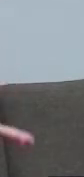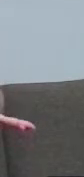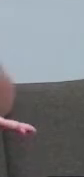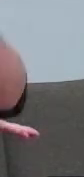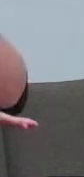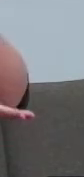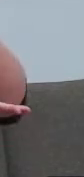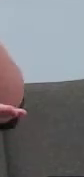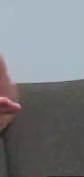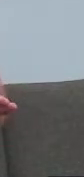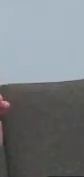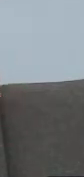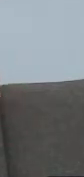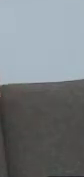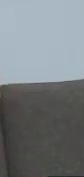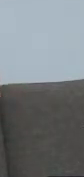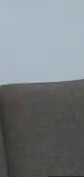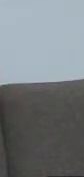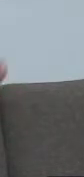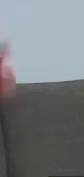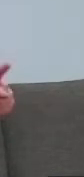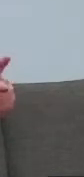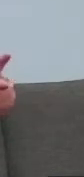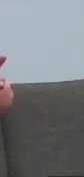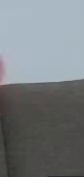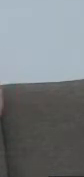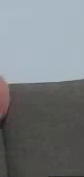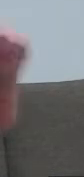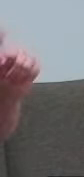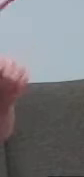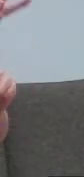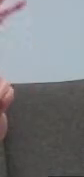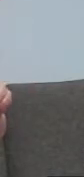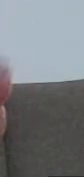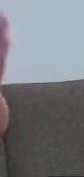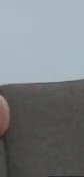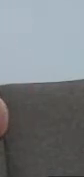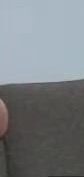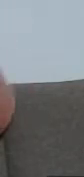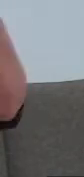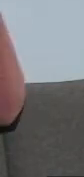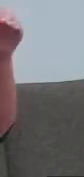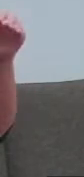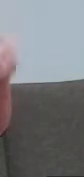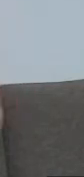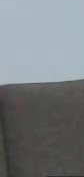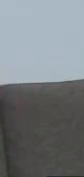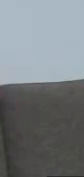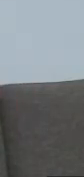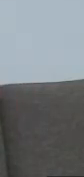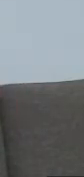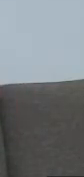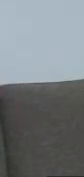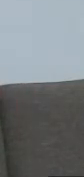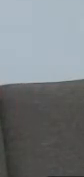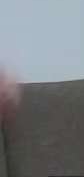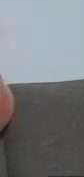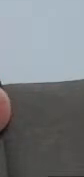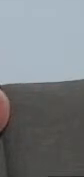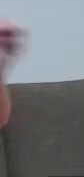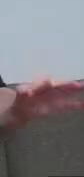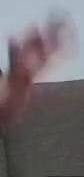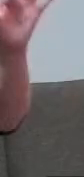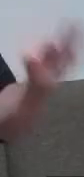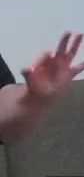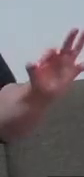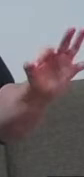The rare person can last 45 minutes. But that's about the limit of our ability to deal with such silence.